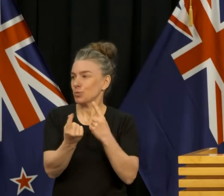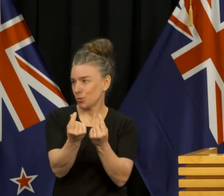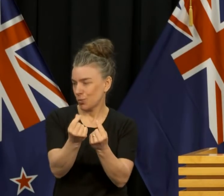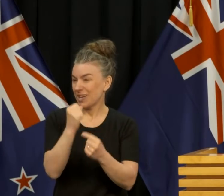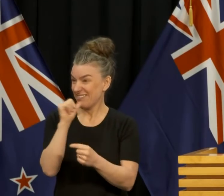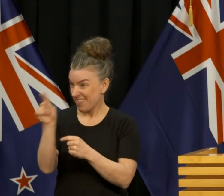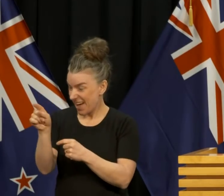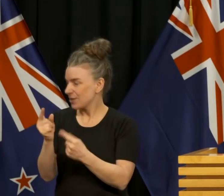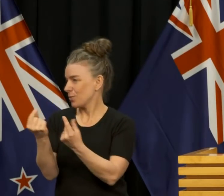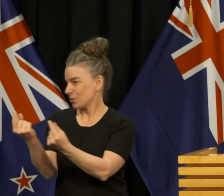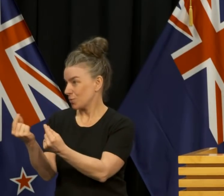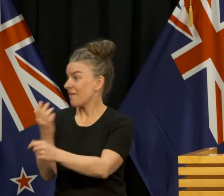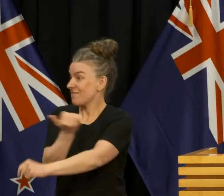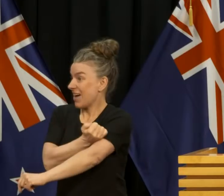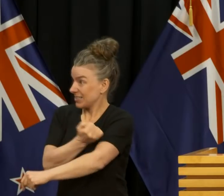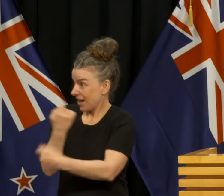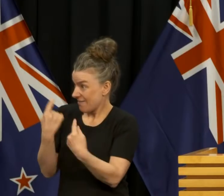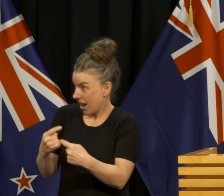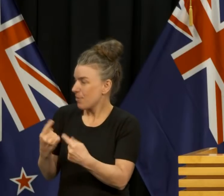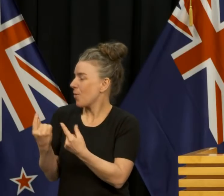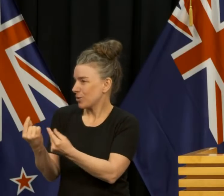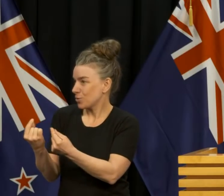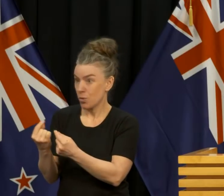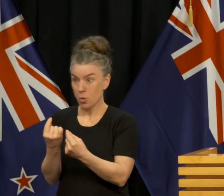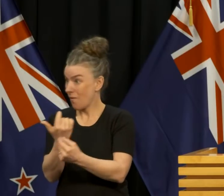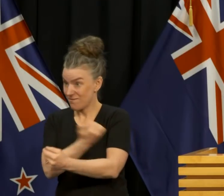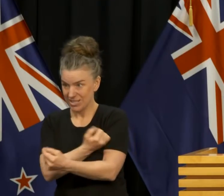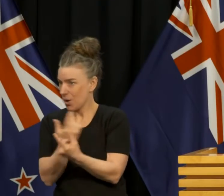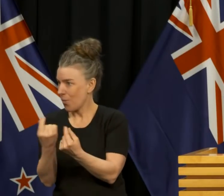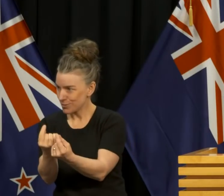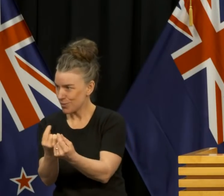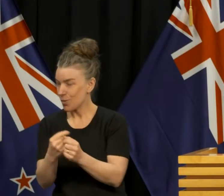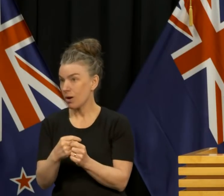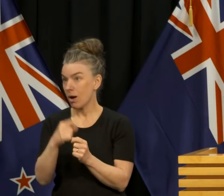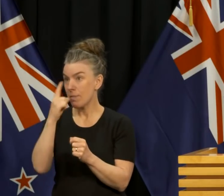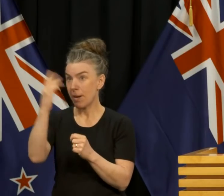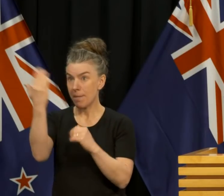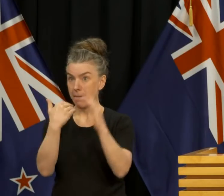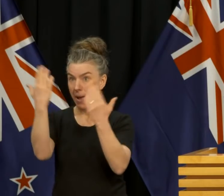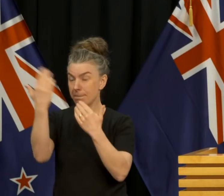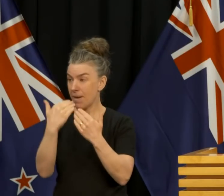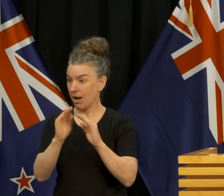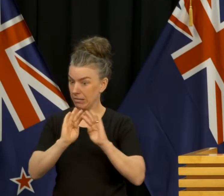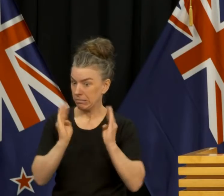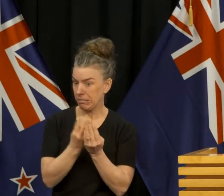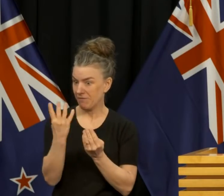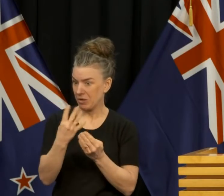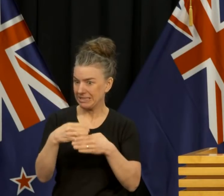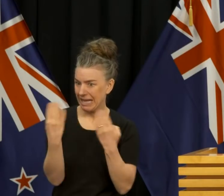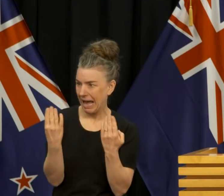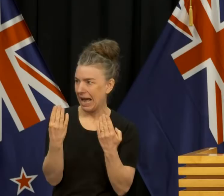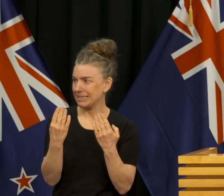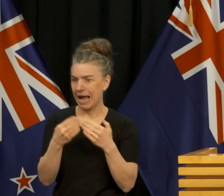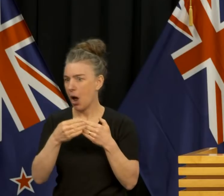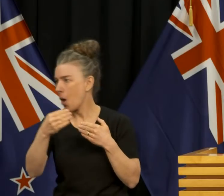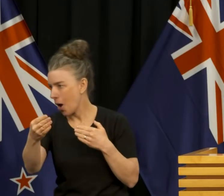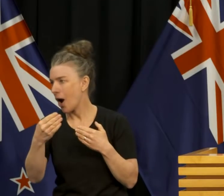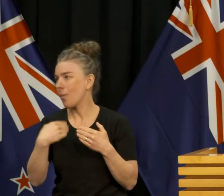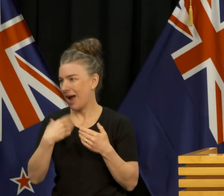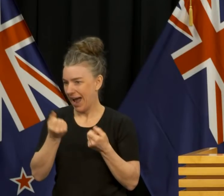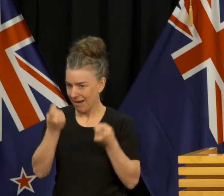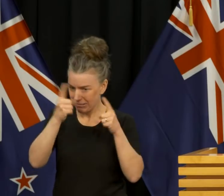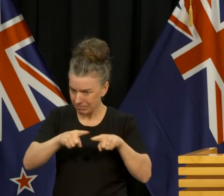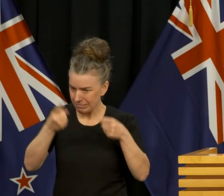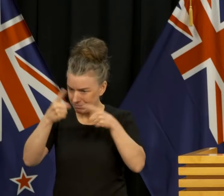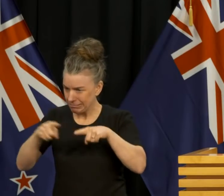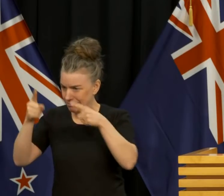vaccine might be available, how long borders might need to remain restricted for. All of those different scenarios, we're